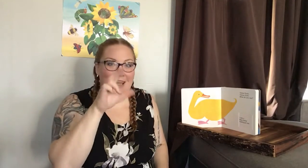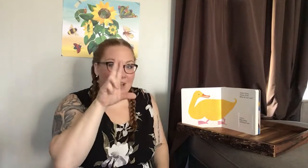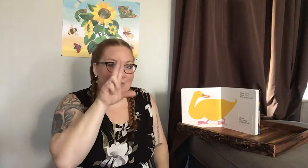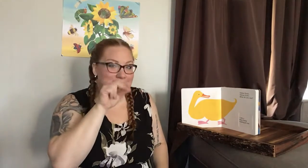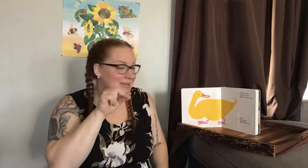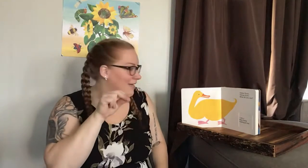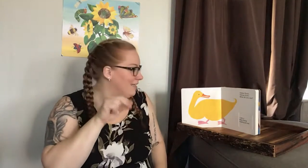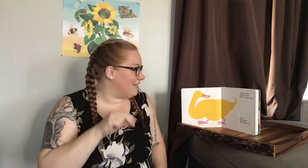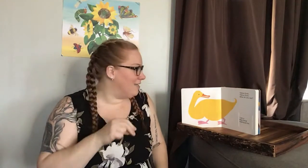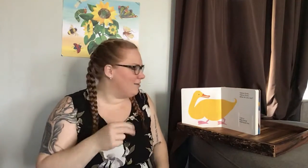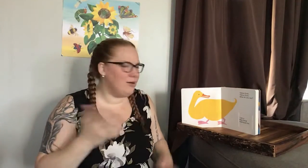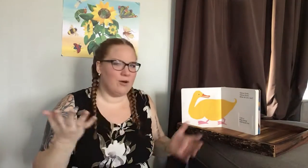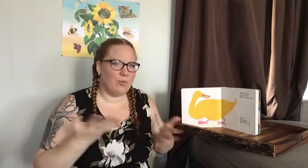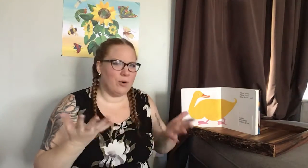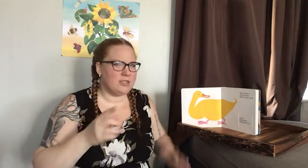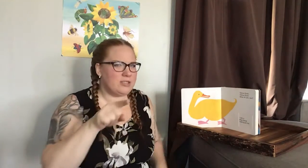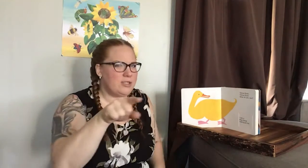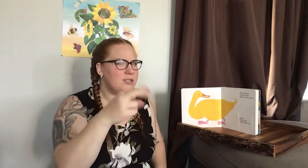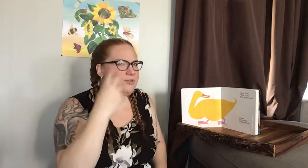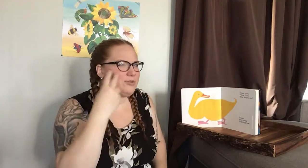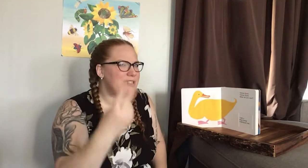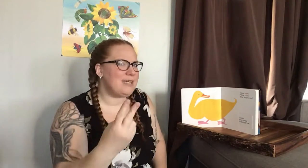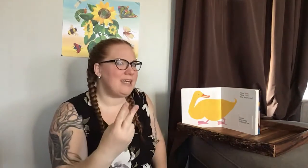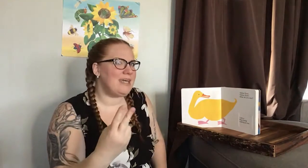Yellow duck, what do you see?